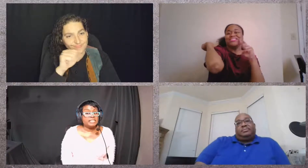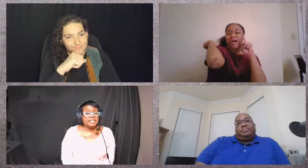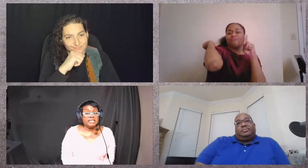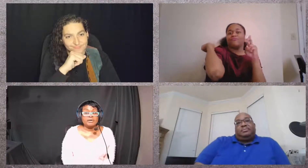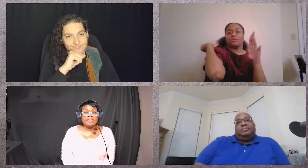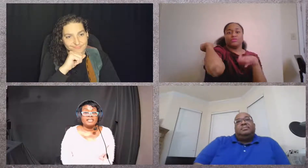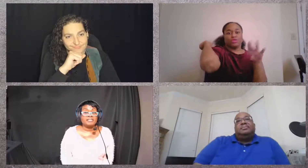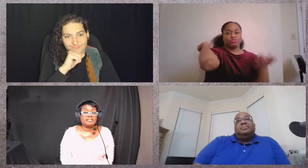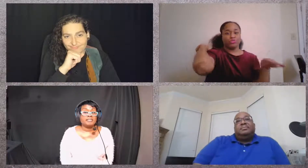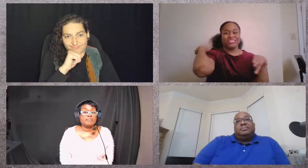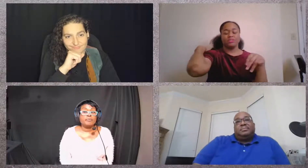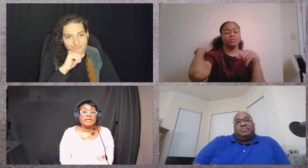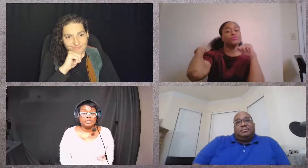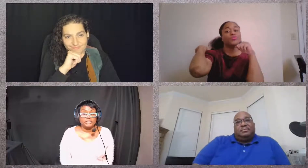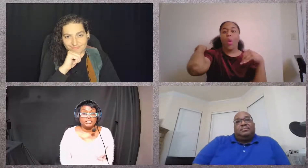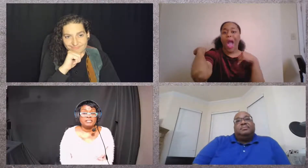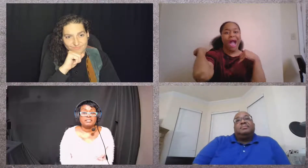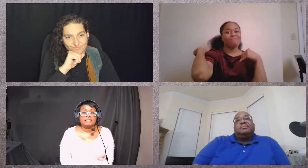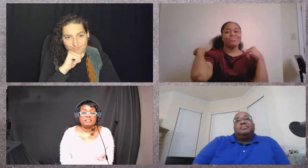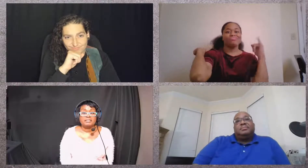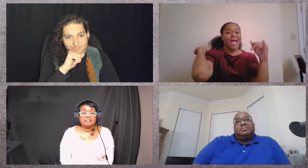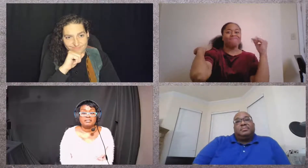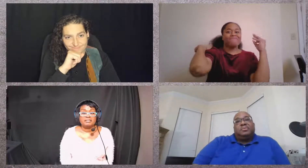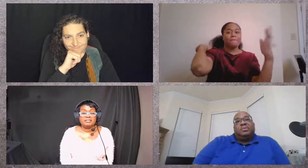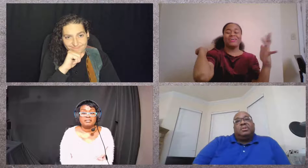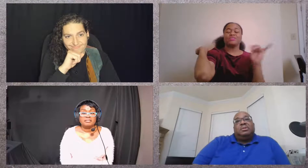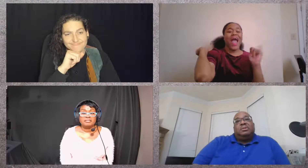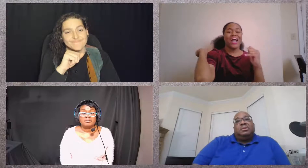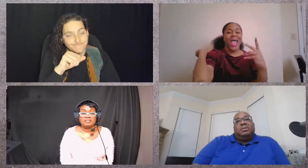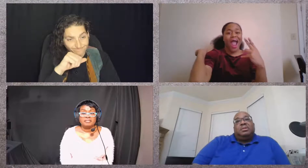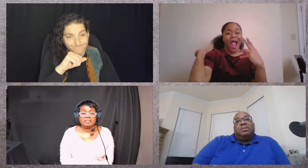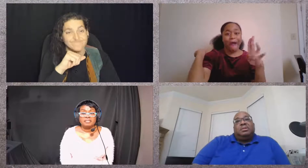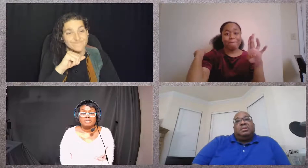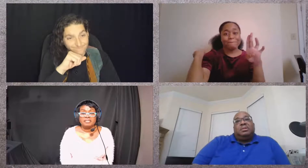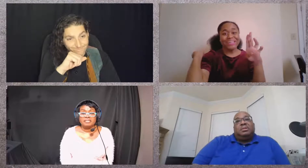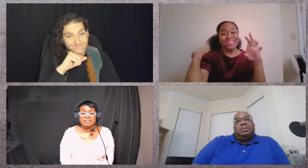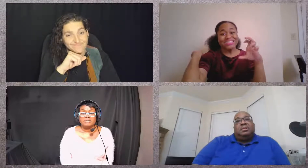And it's because they think they don't have access to the information.